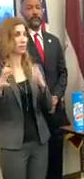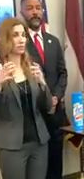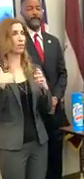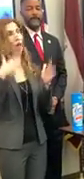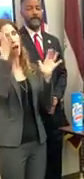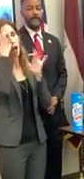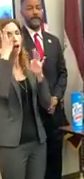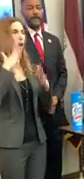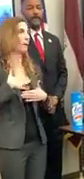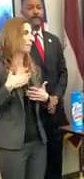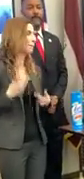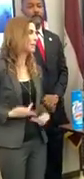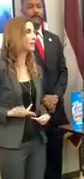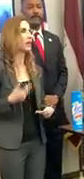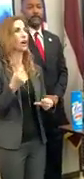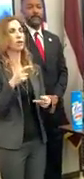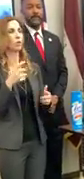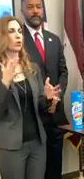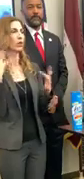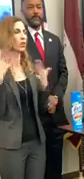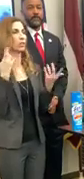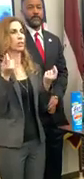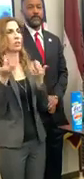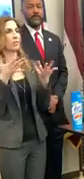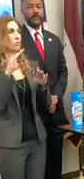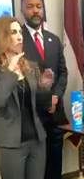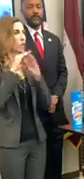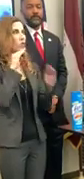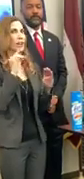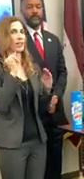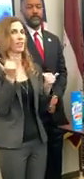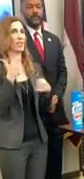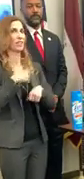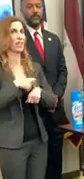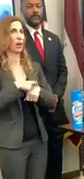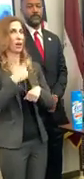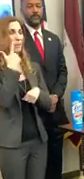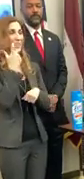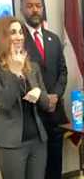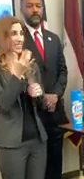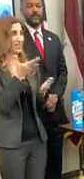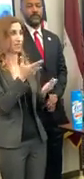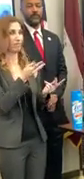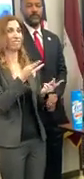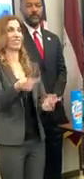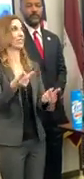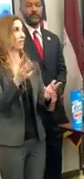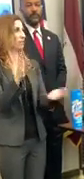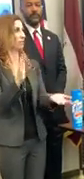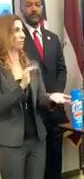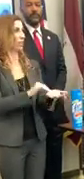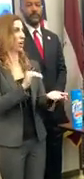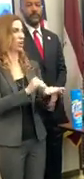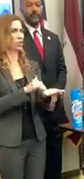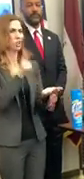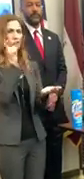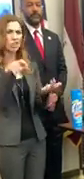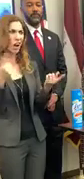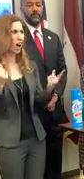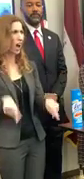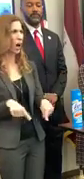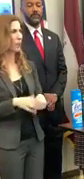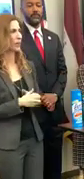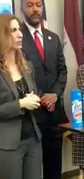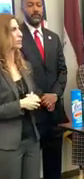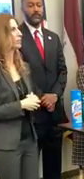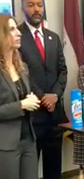their minds or going stir crazy or just frustrated at this point because they did take their kids to the doctor and this shouldn't have happened? I